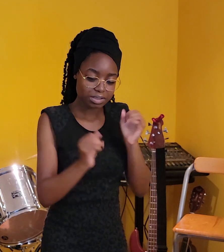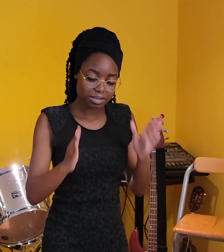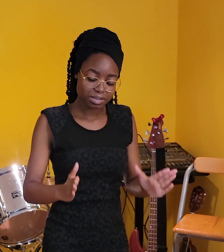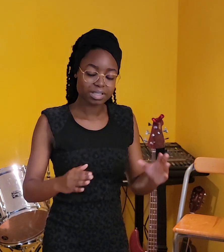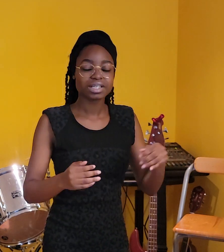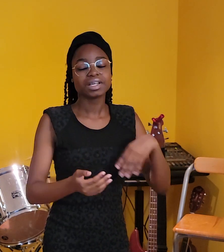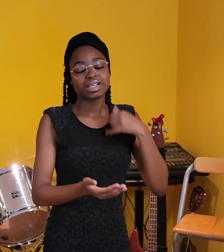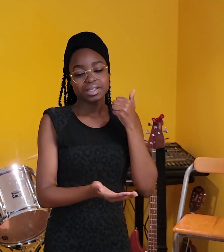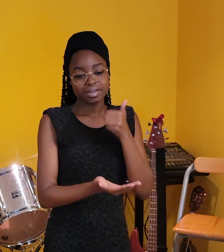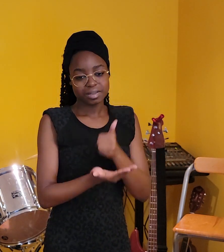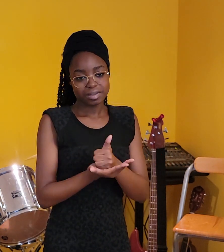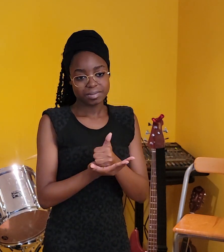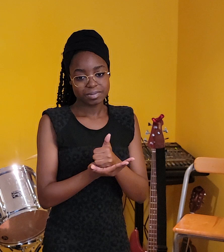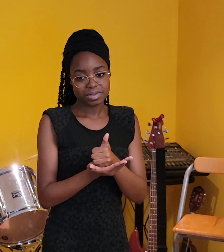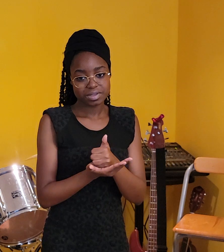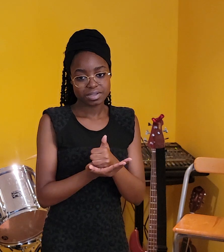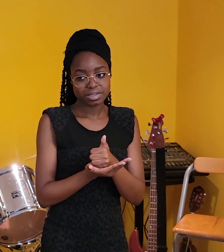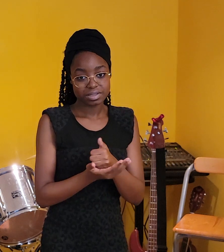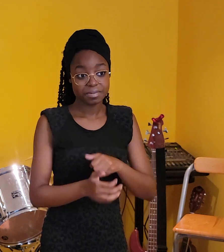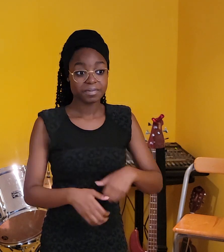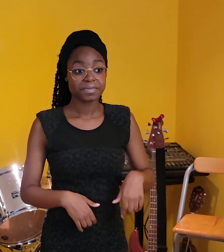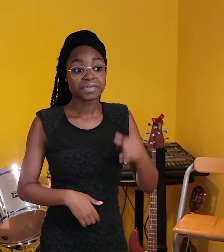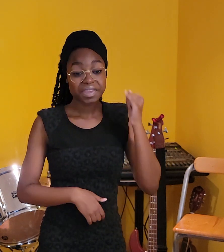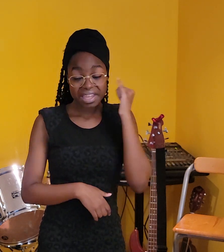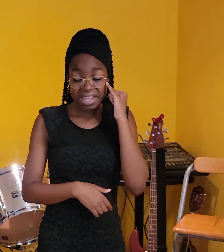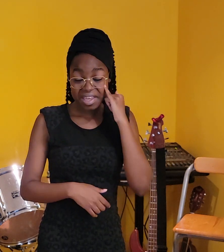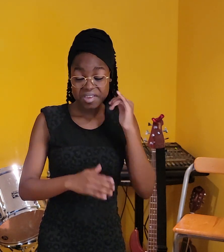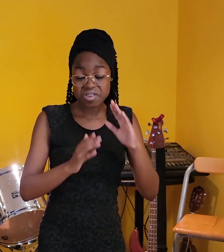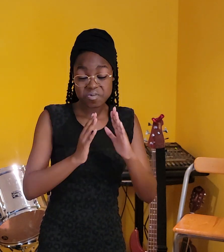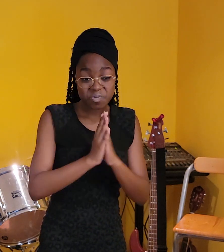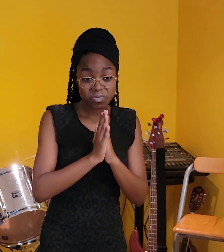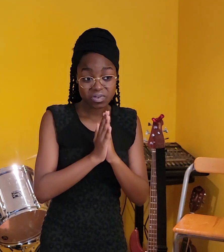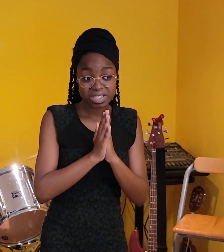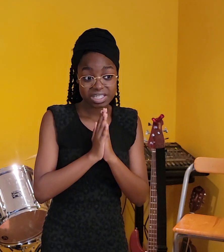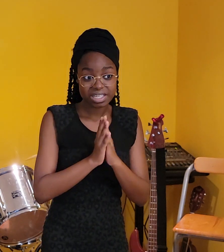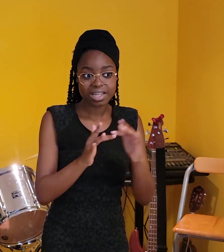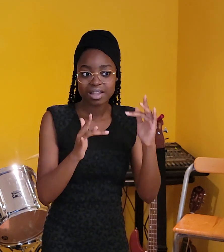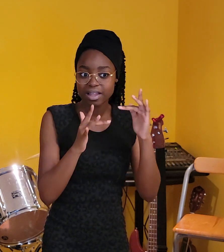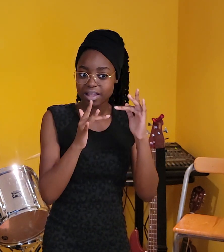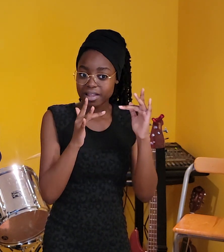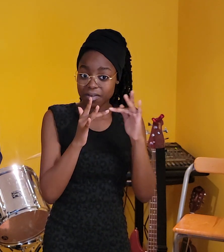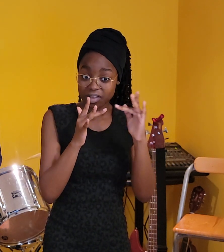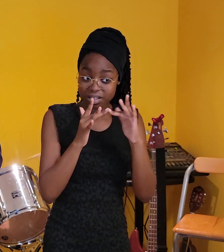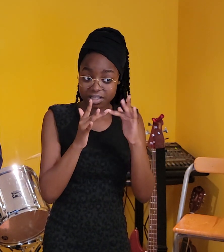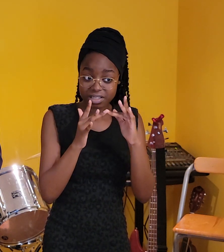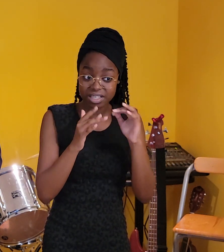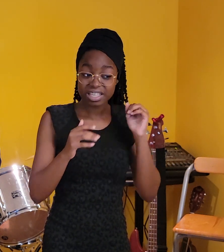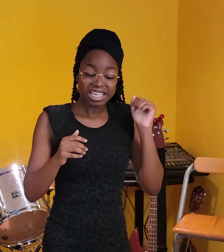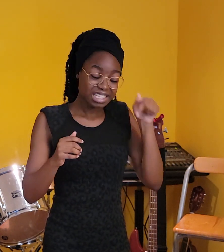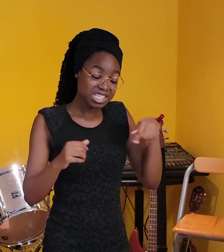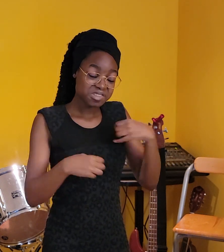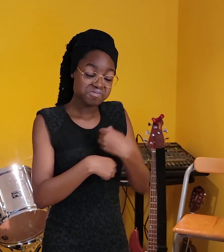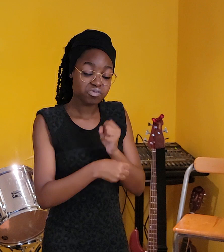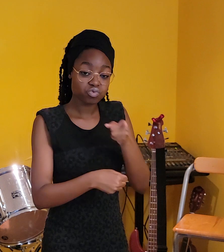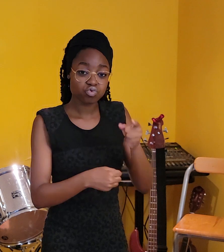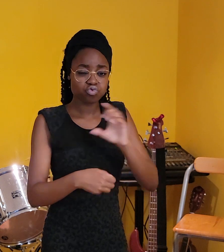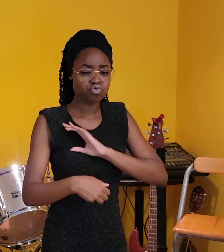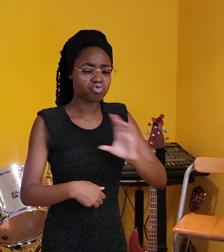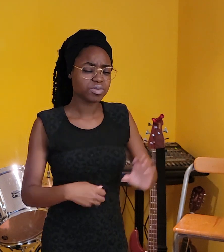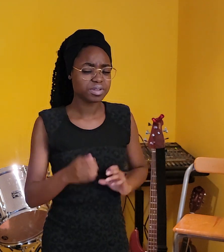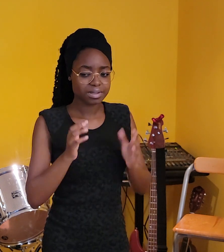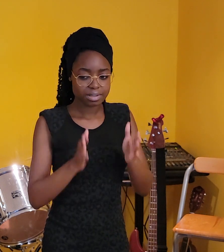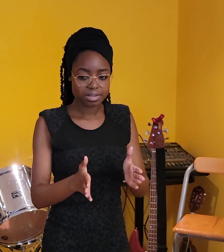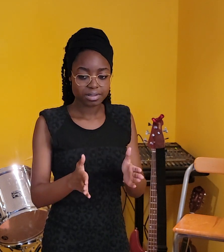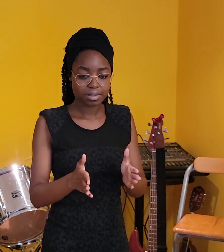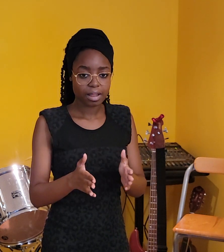Amen. If you pray this prayer, we'd love to hear from you, because this is what makes you a Christian. The moment